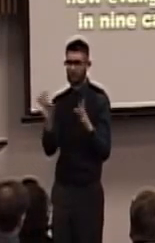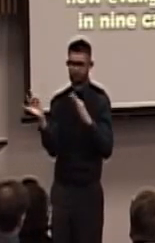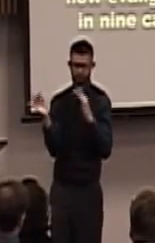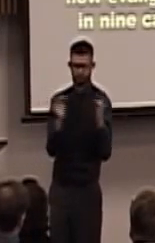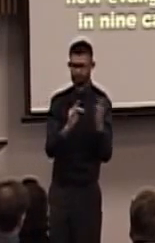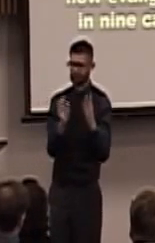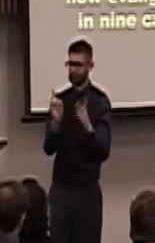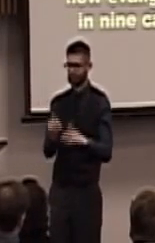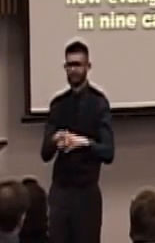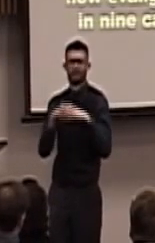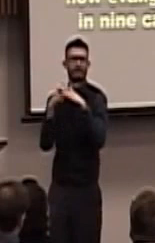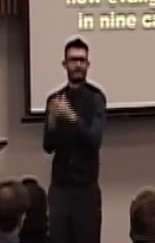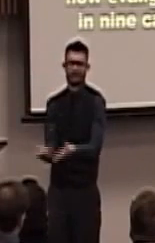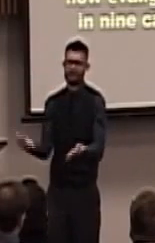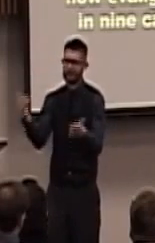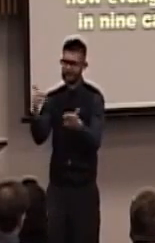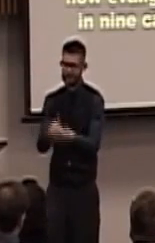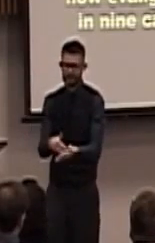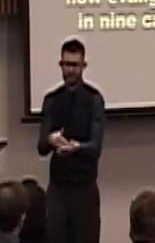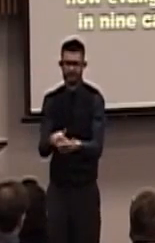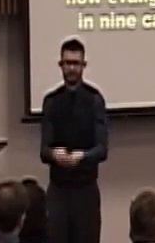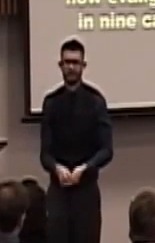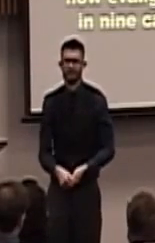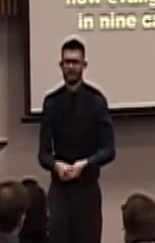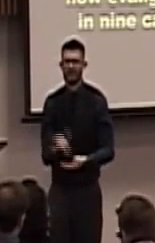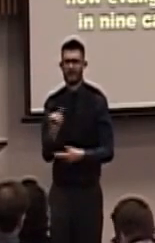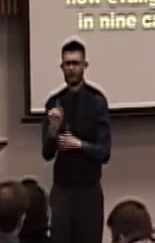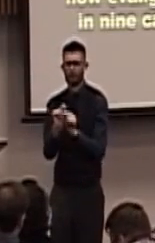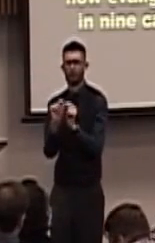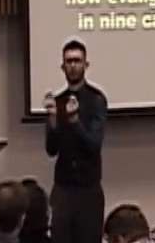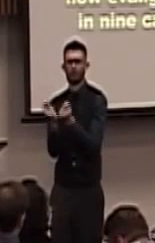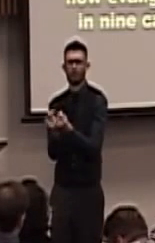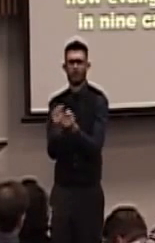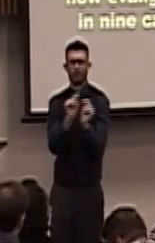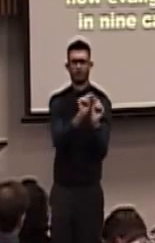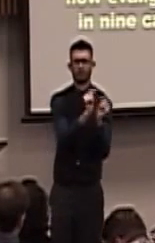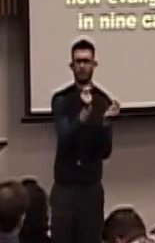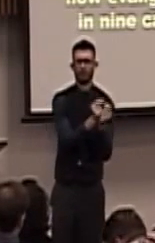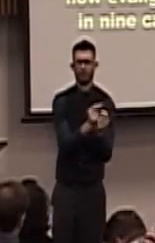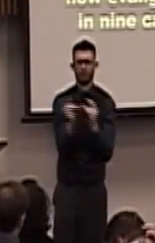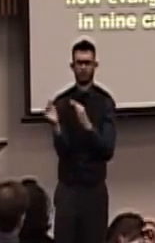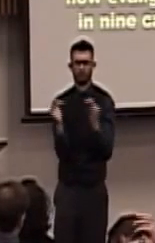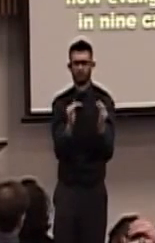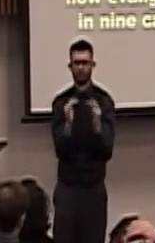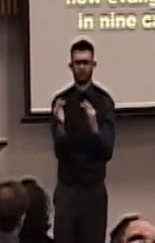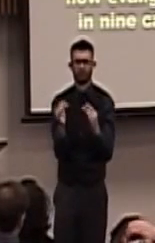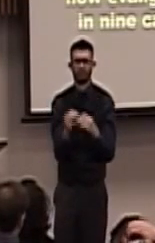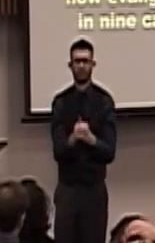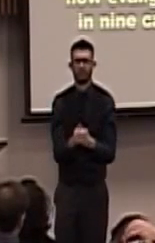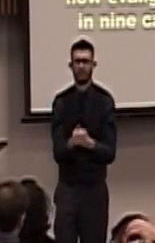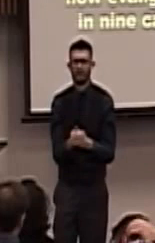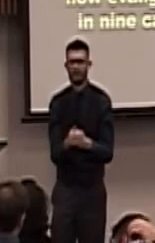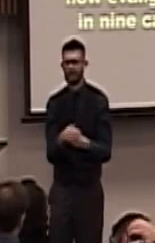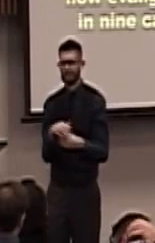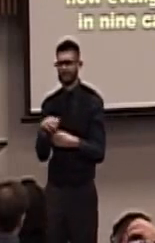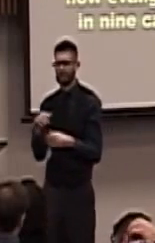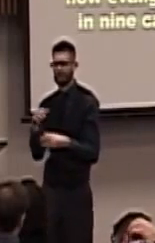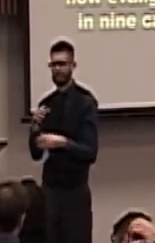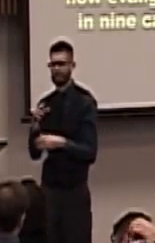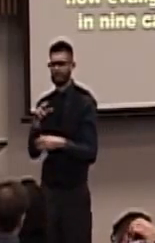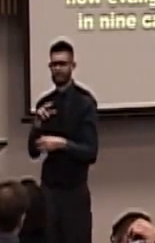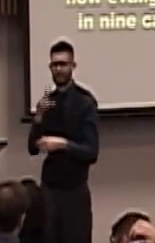sprang up again, kind of a tribal war, the tribe of the president against the tribe of the vice